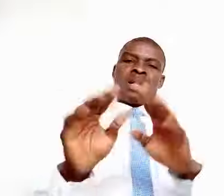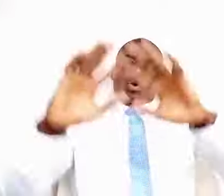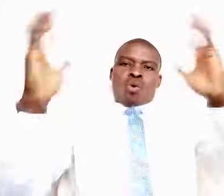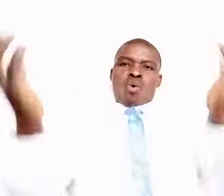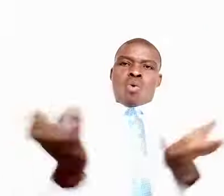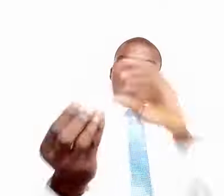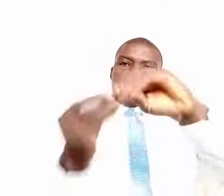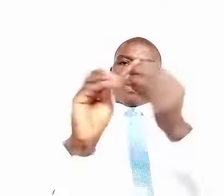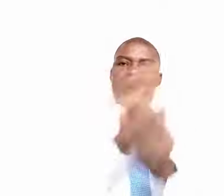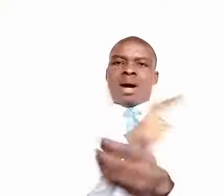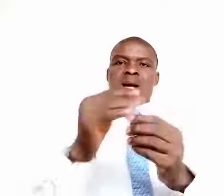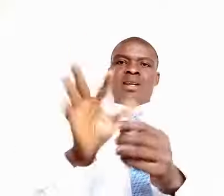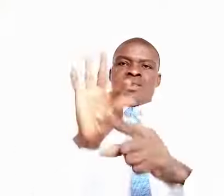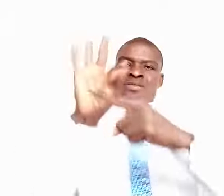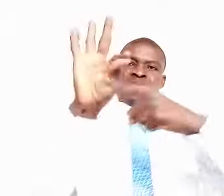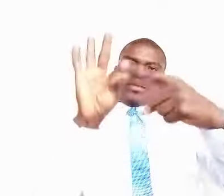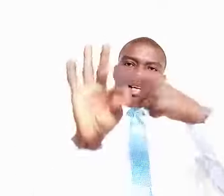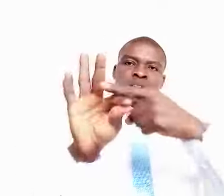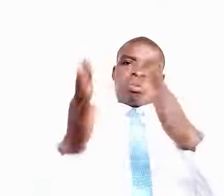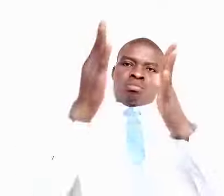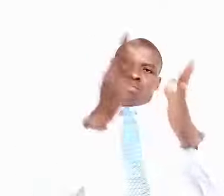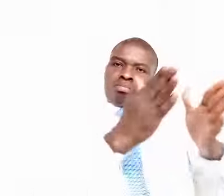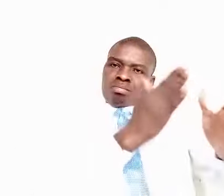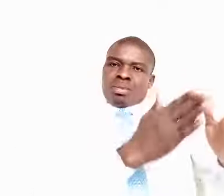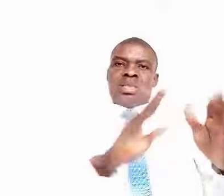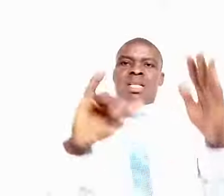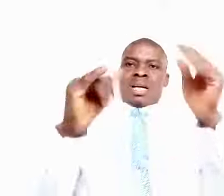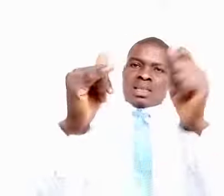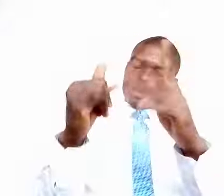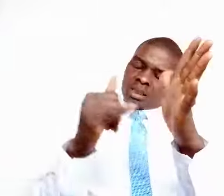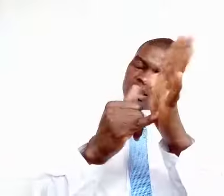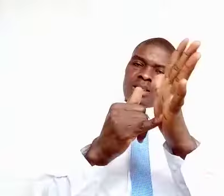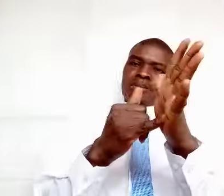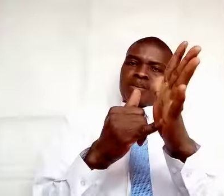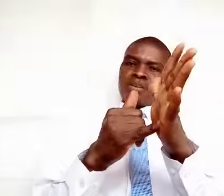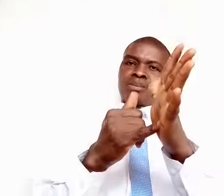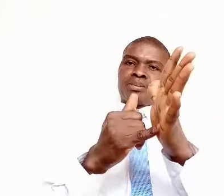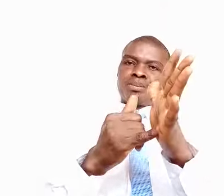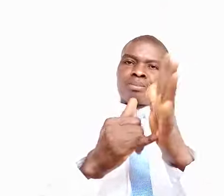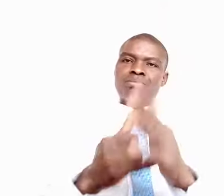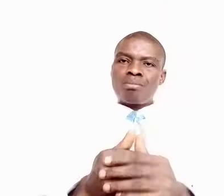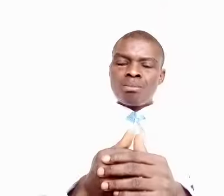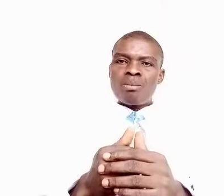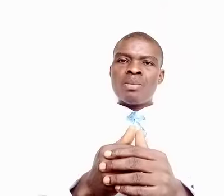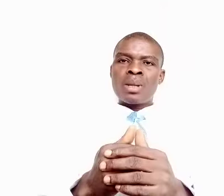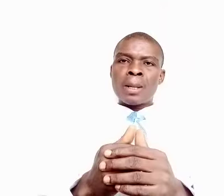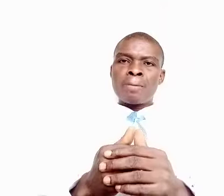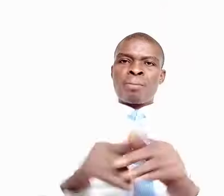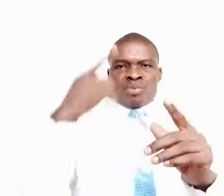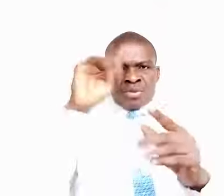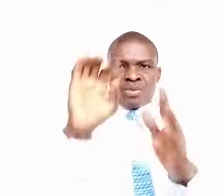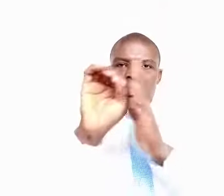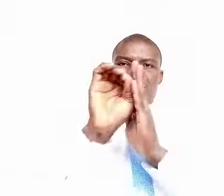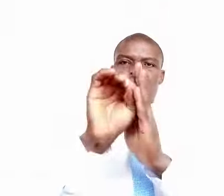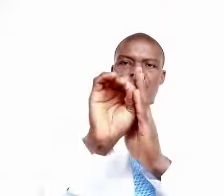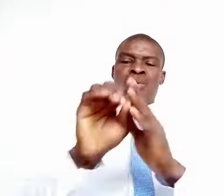it. It is the combination of proper fraction and a whole number. For example, 20 whole